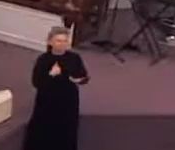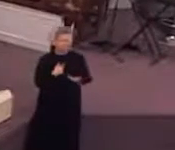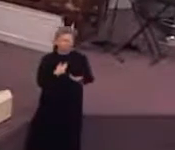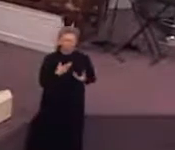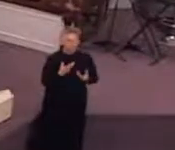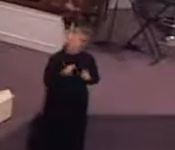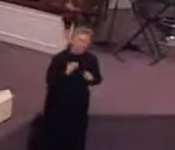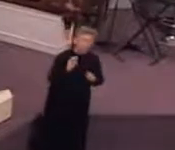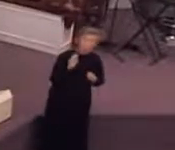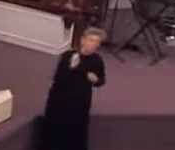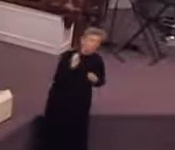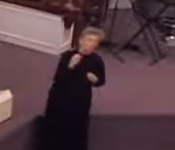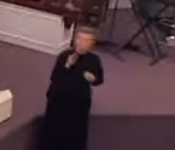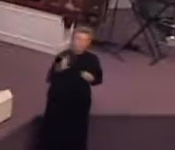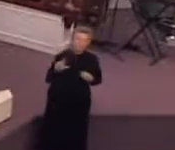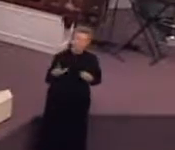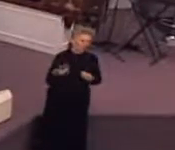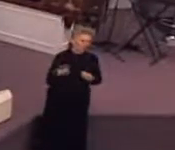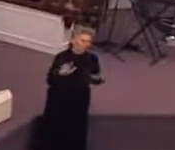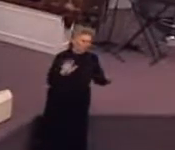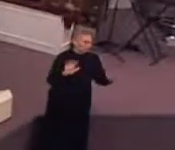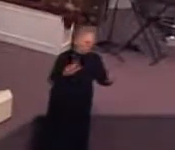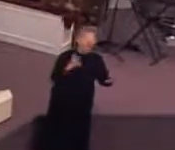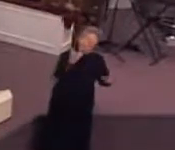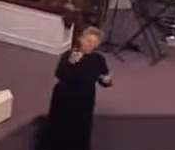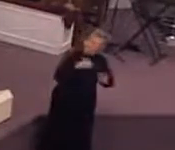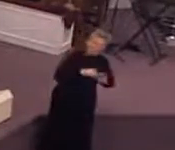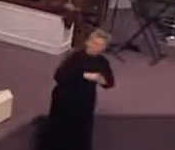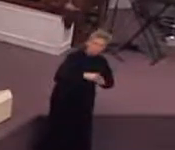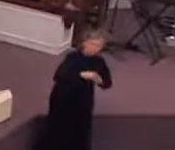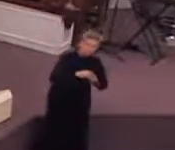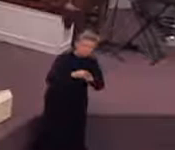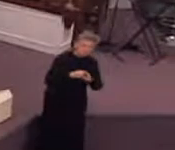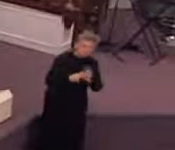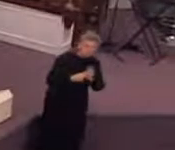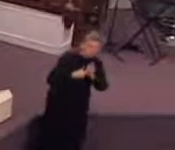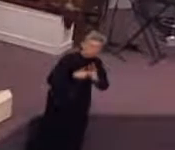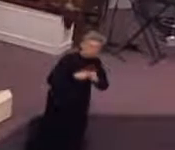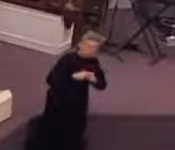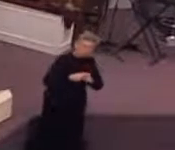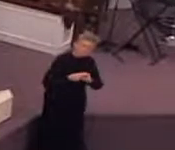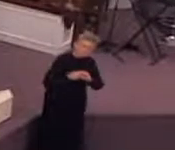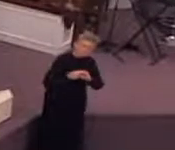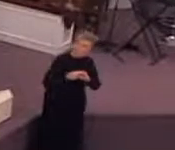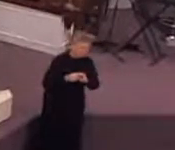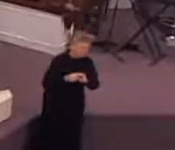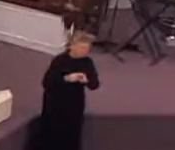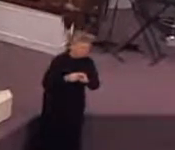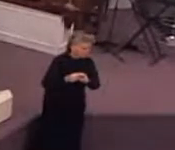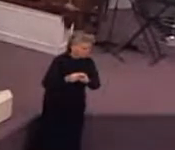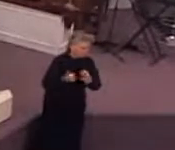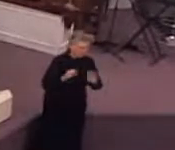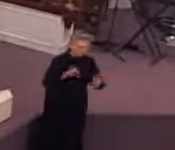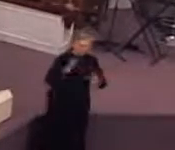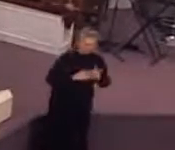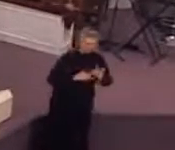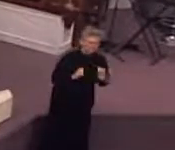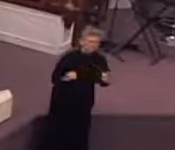to do His will. I want Him to take me by the hand and show me, lead me, guide me. I don't want to miss